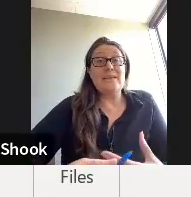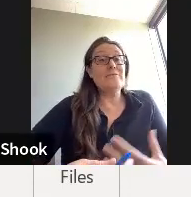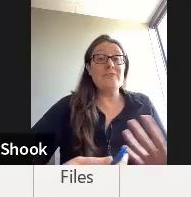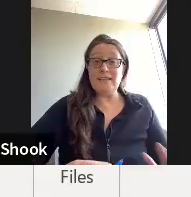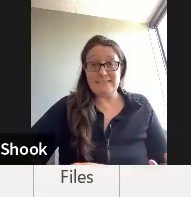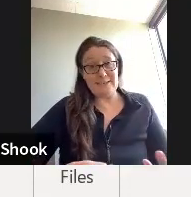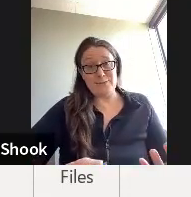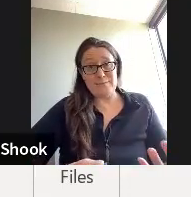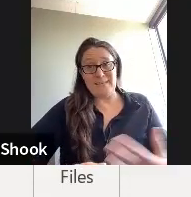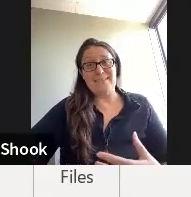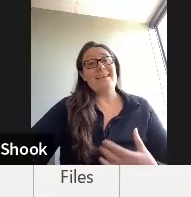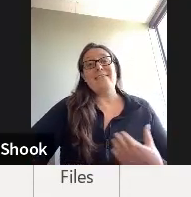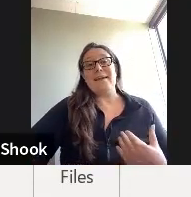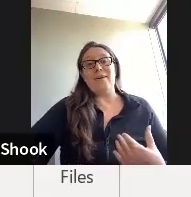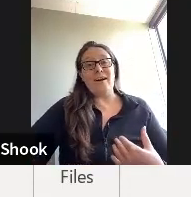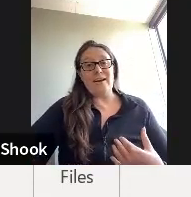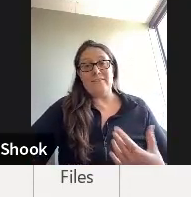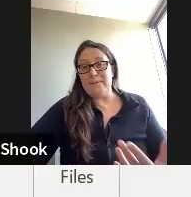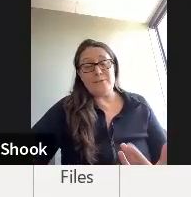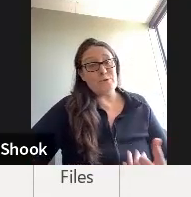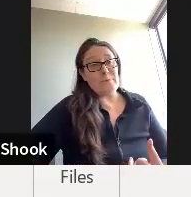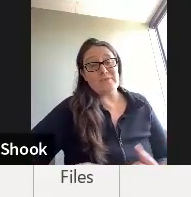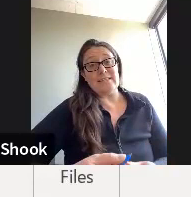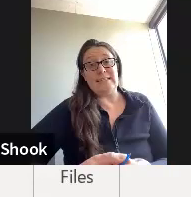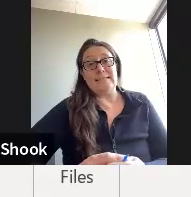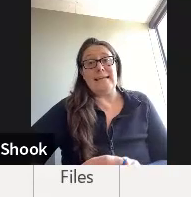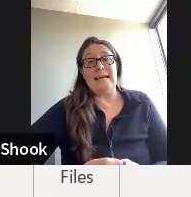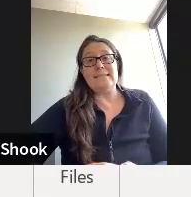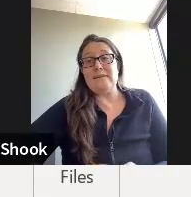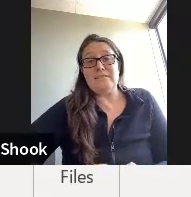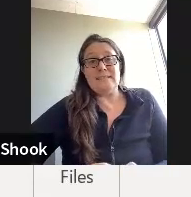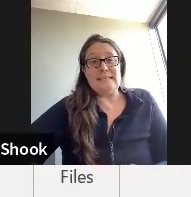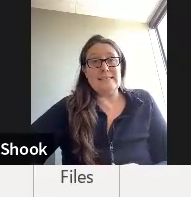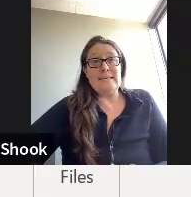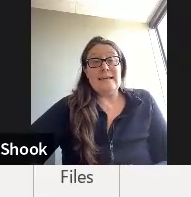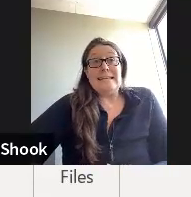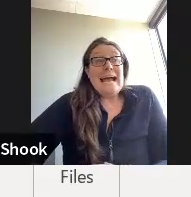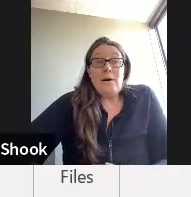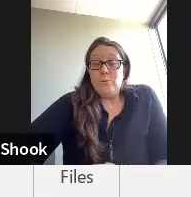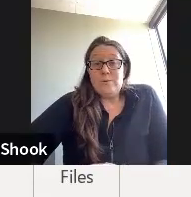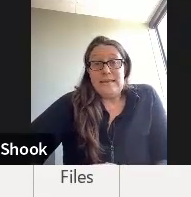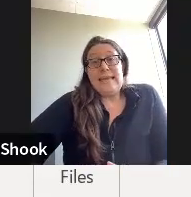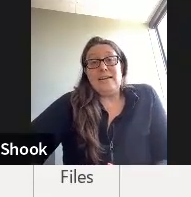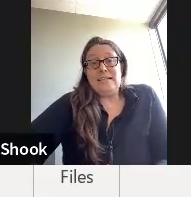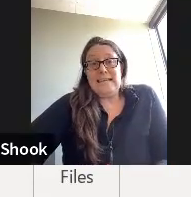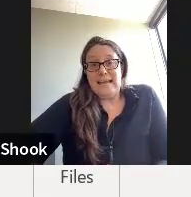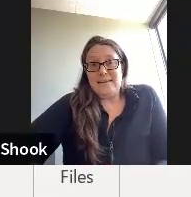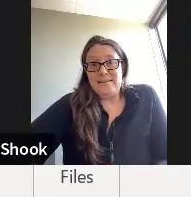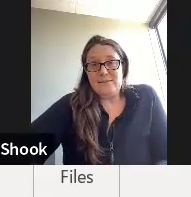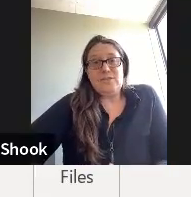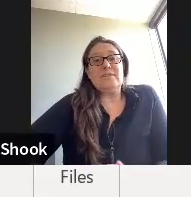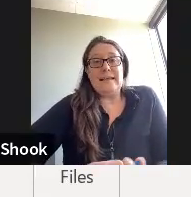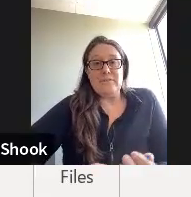treatment and for voluntary treatment. There are evaluation treatment facilities and psych facilities now that cannot